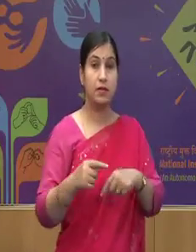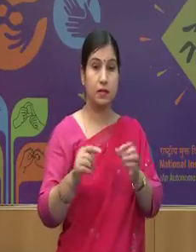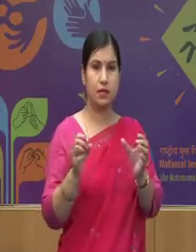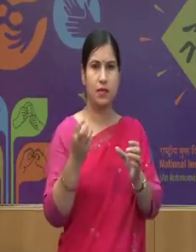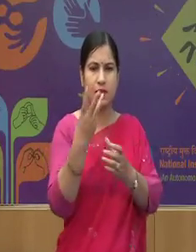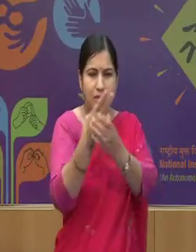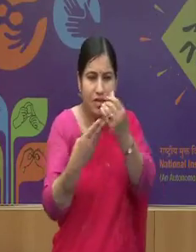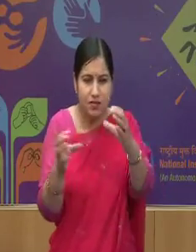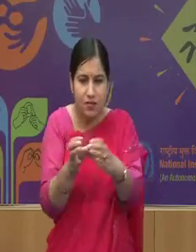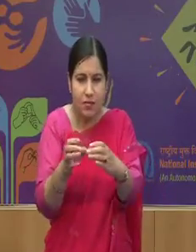Nations.